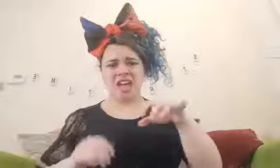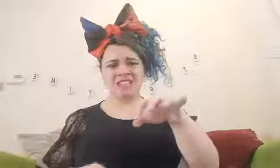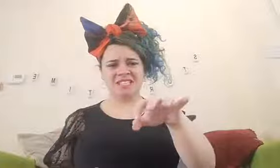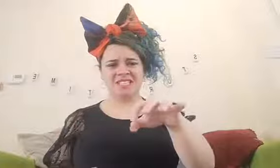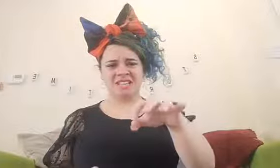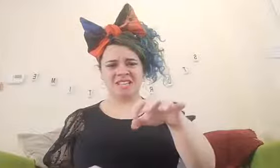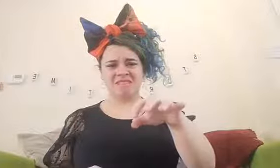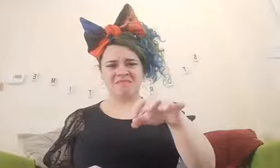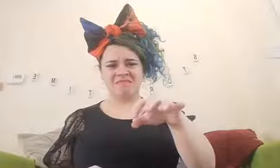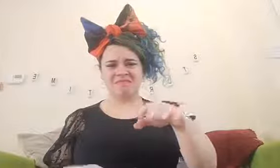Anansi,